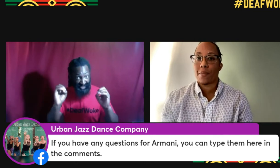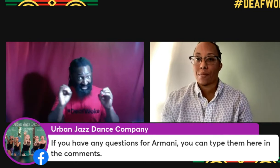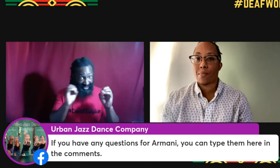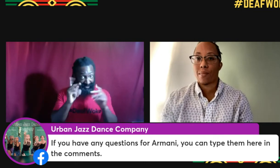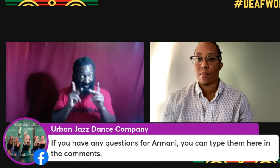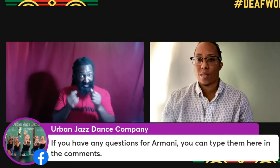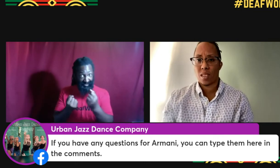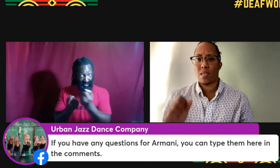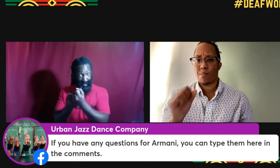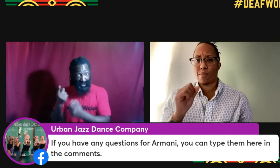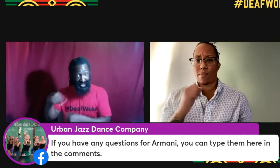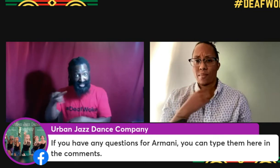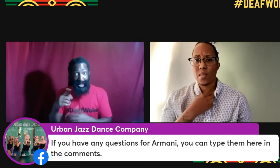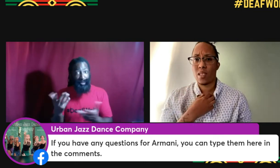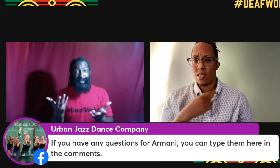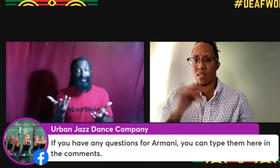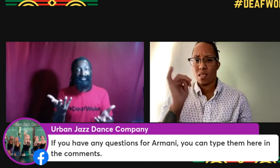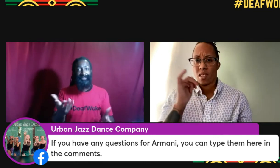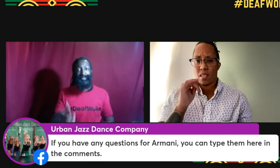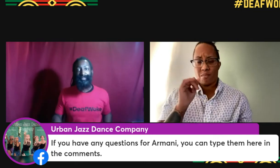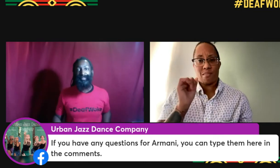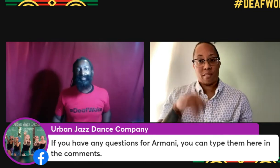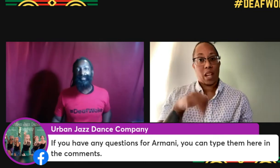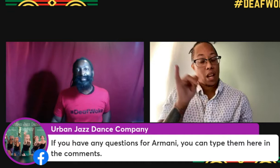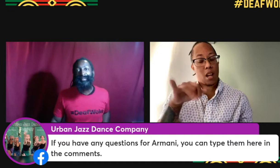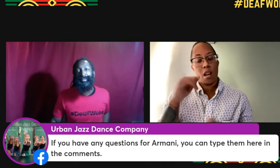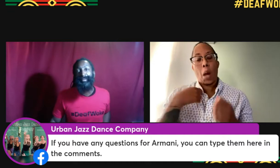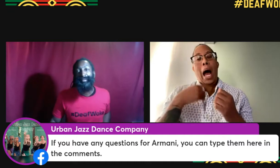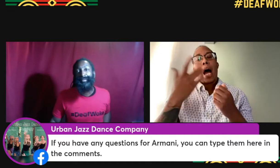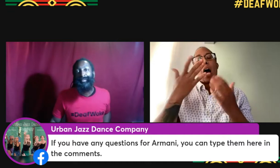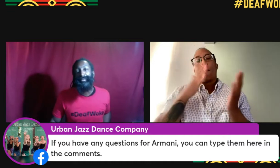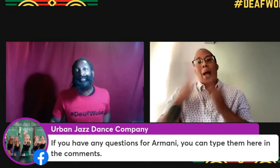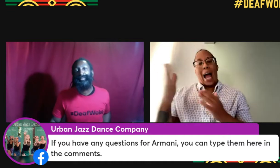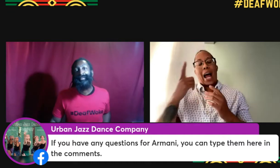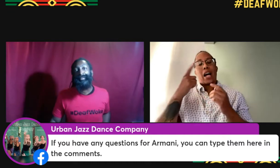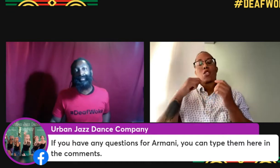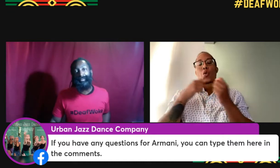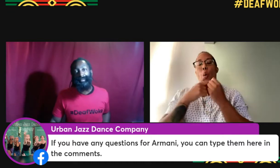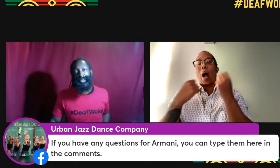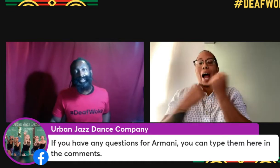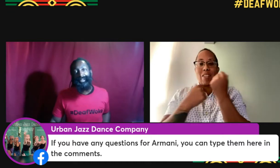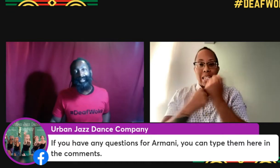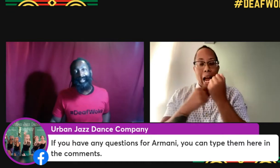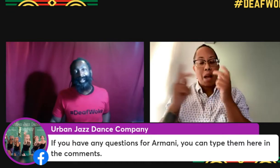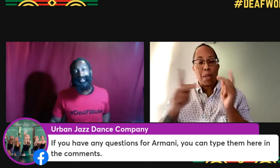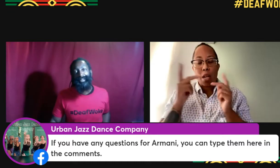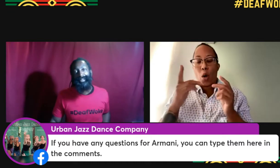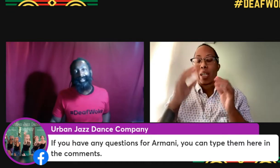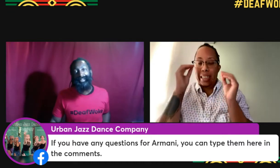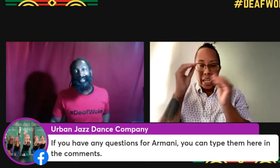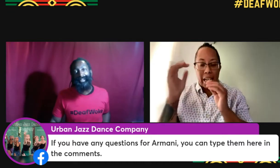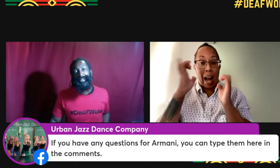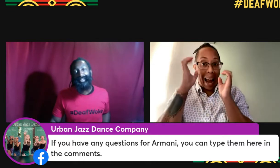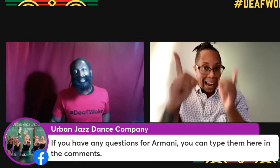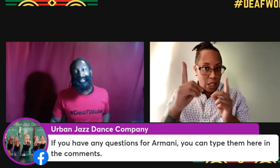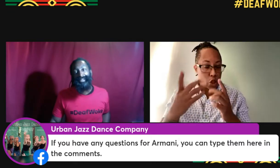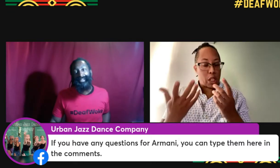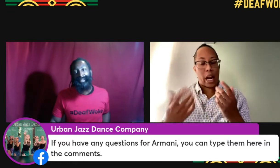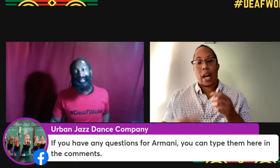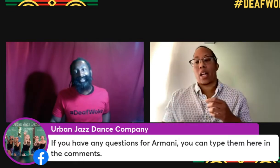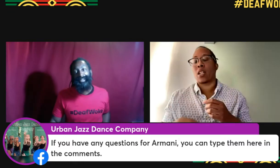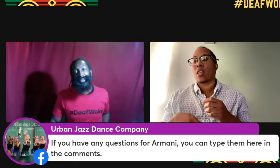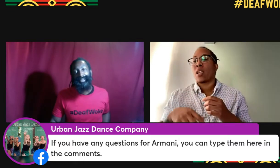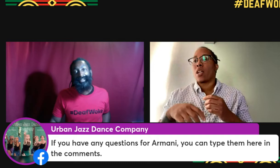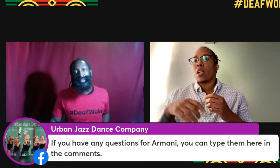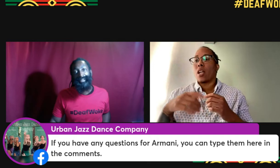know you had experienced that you hadn't had that education or that support before, but now you've kind of retrieved that information. So what are you going to do? Yeah,